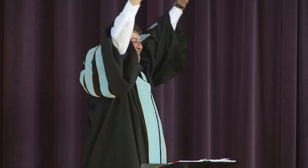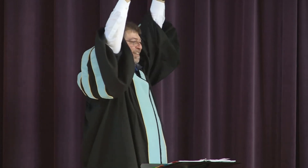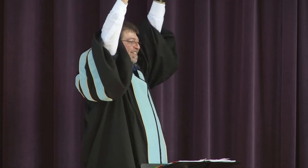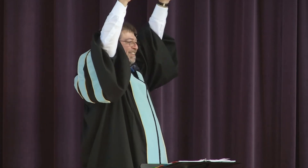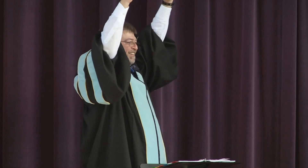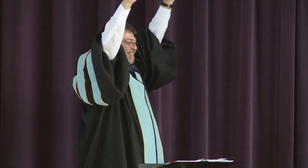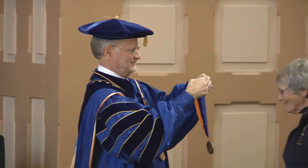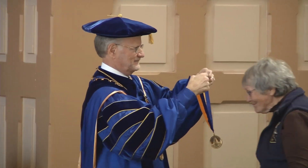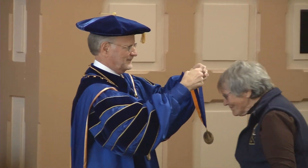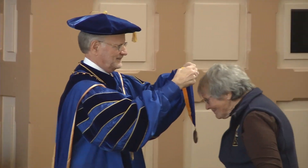Maryland.